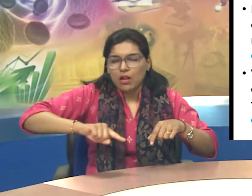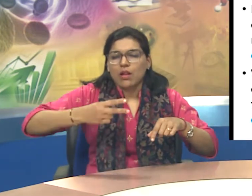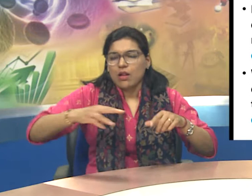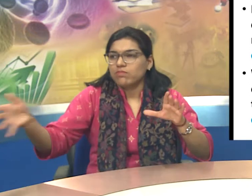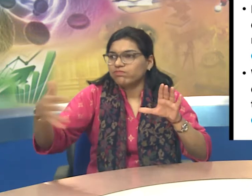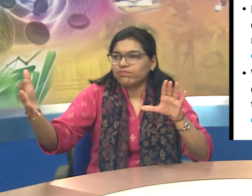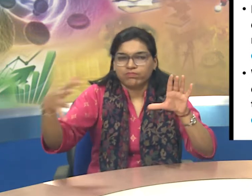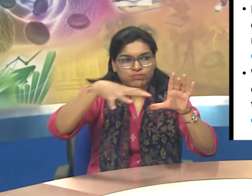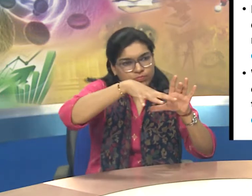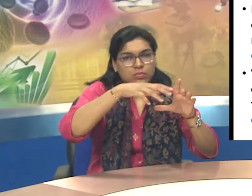form of